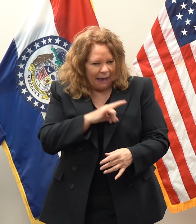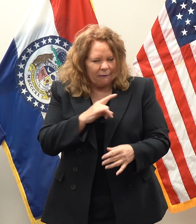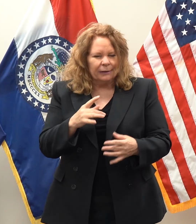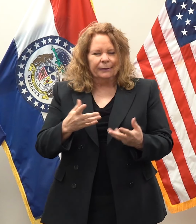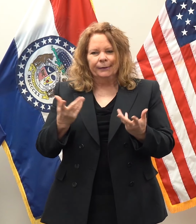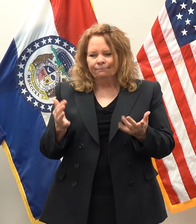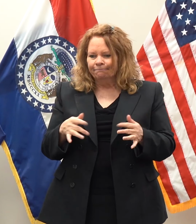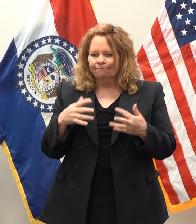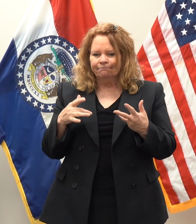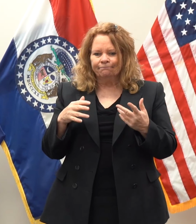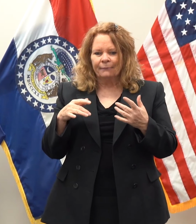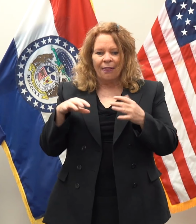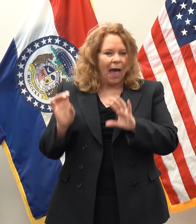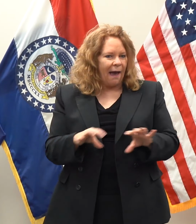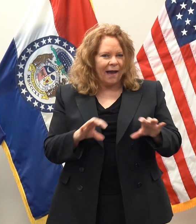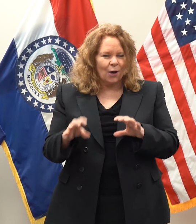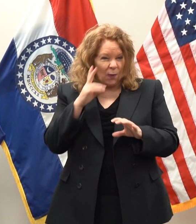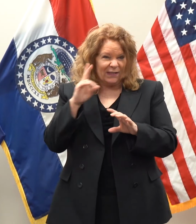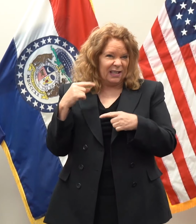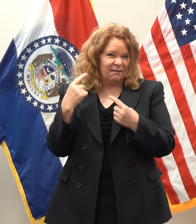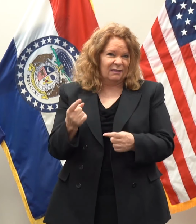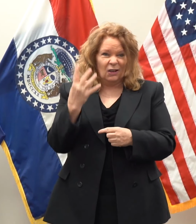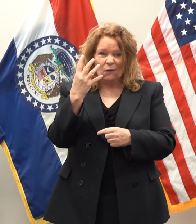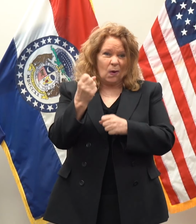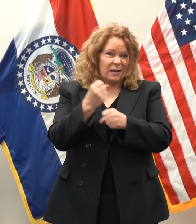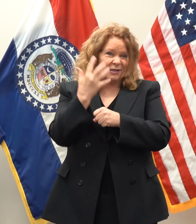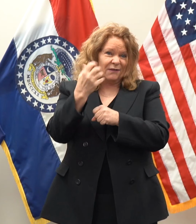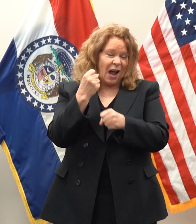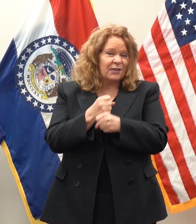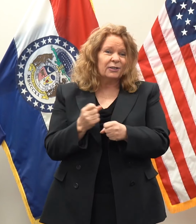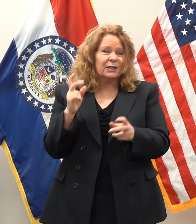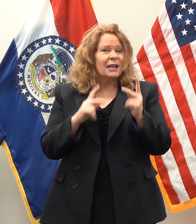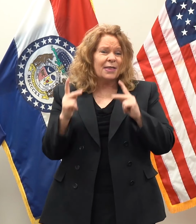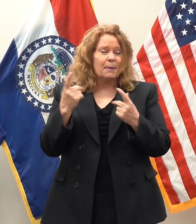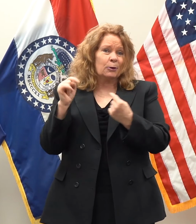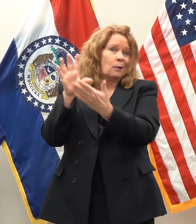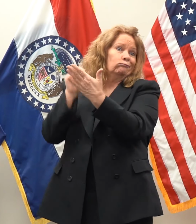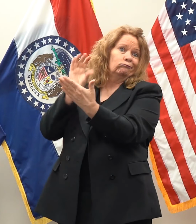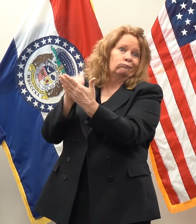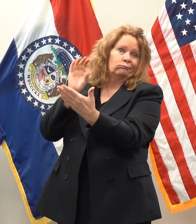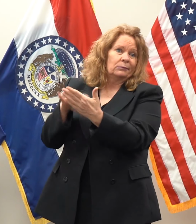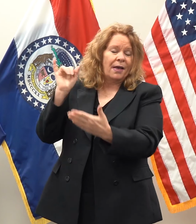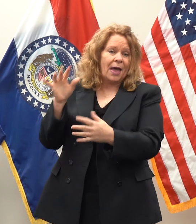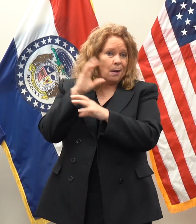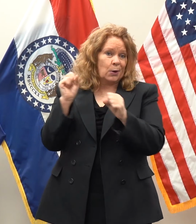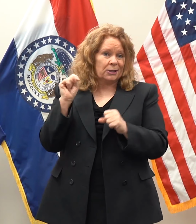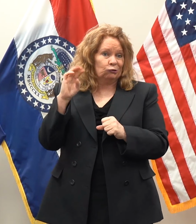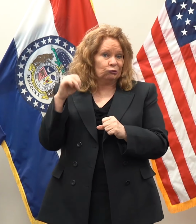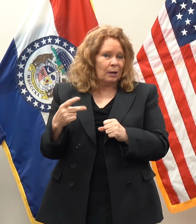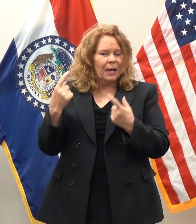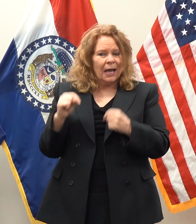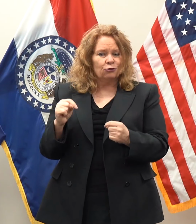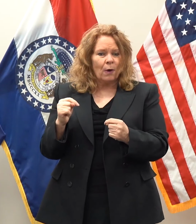know, that we've seen over the past 4 or 5 years for folks that are emulating the former president and trying to earn